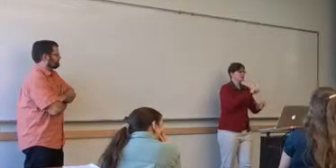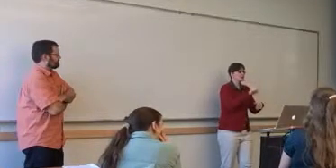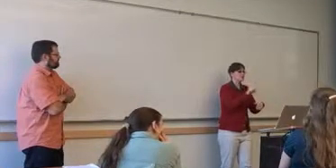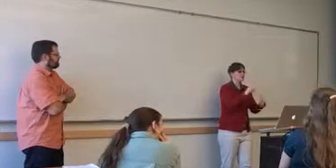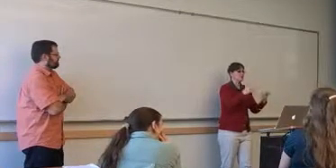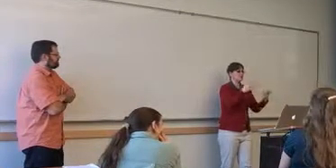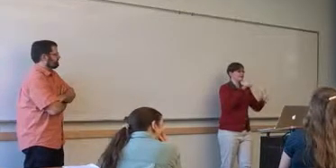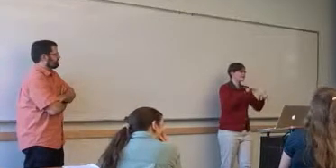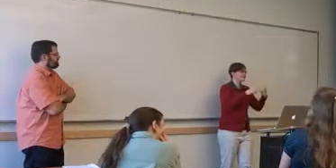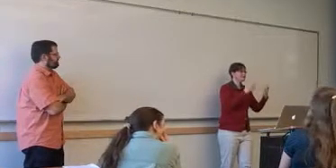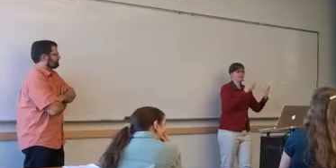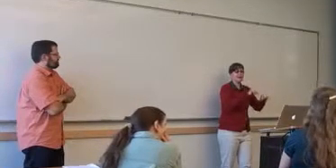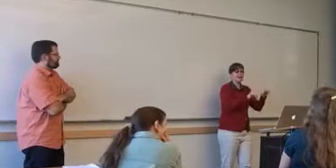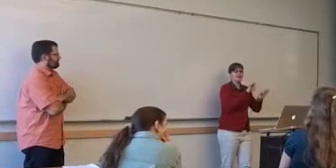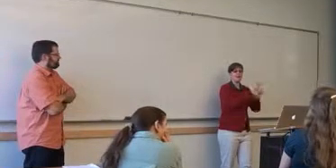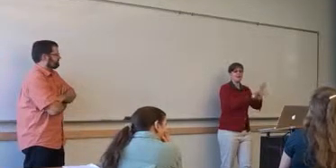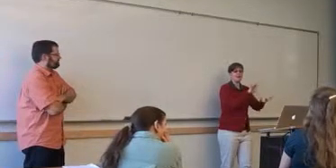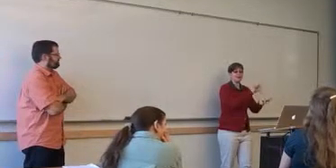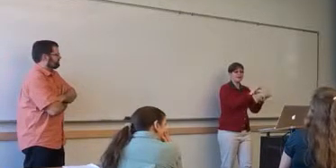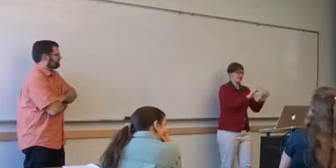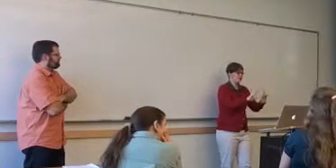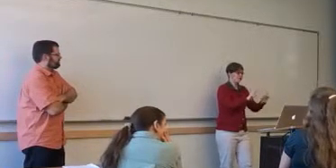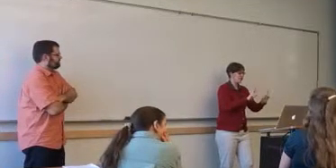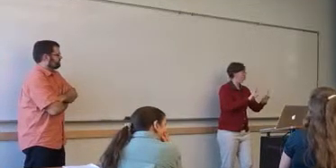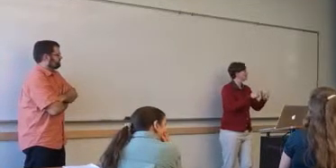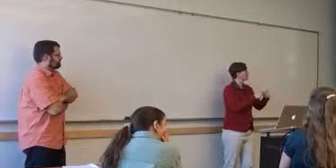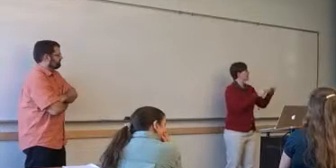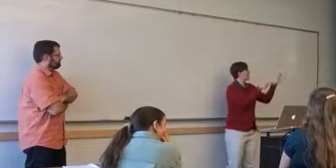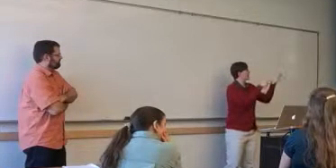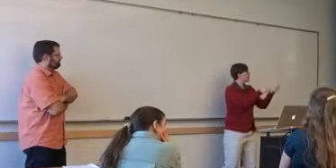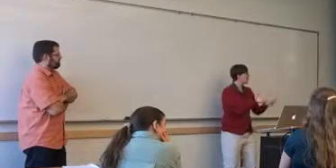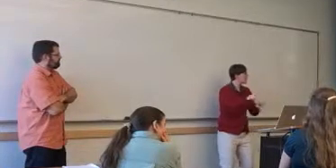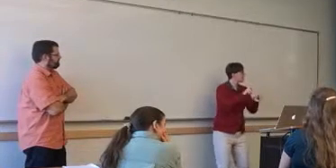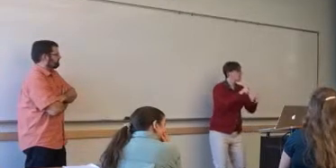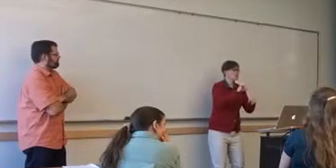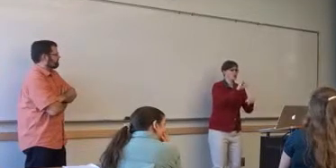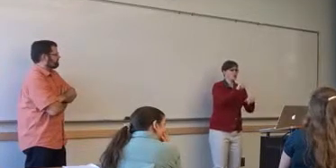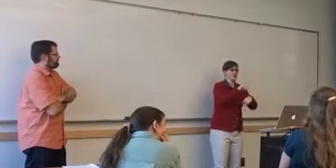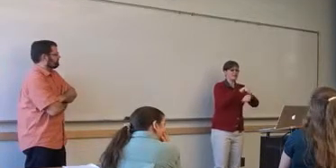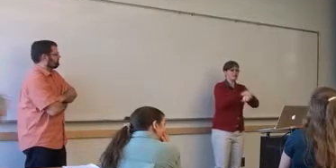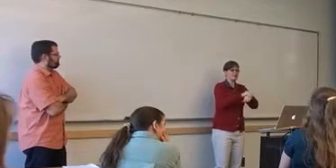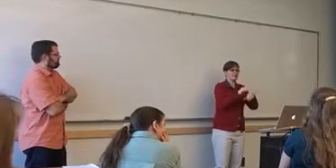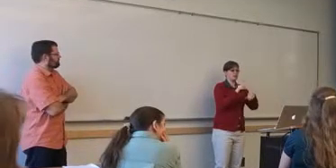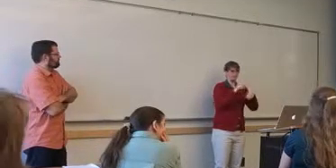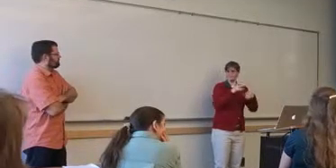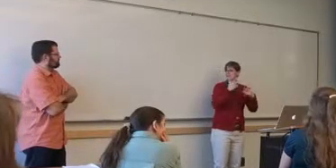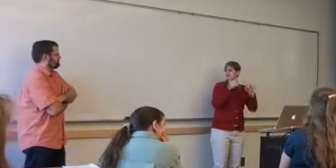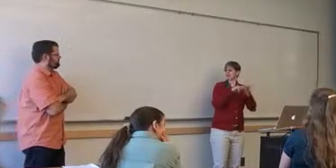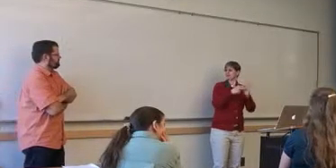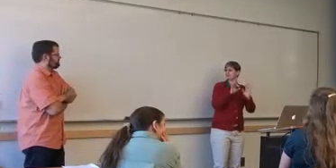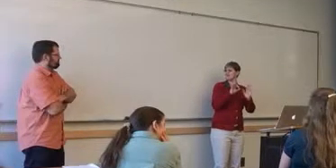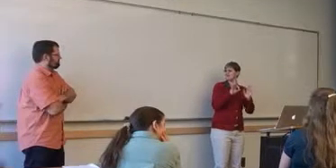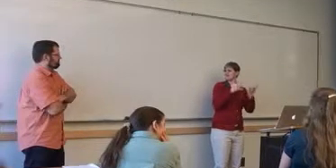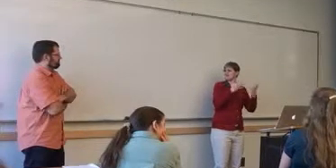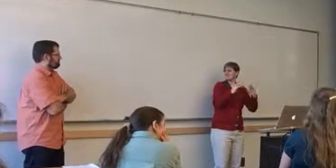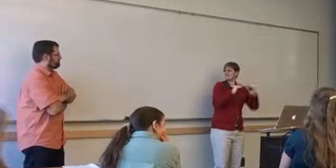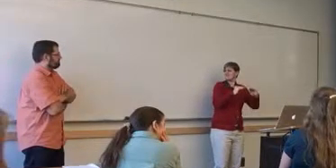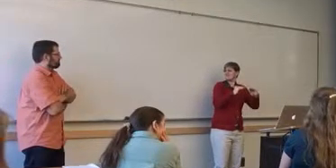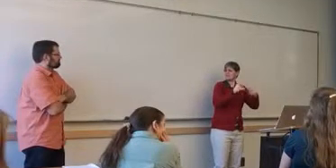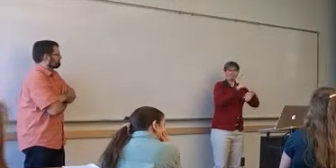that's when you know you throw in your social sciences, your math, all of that. And then that will easily transfer into social